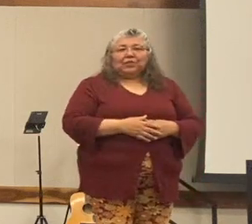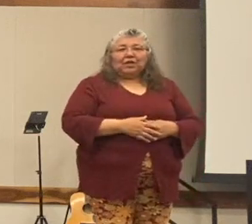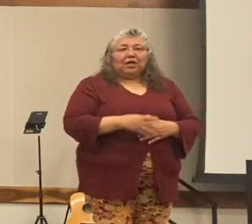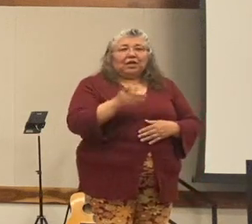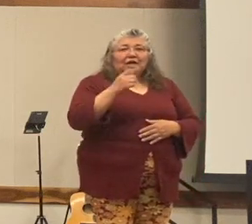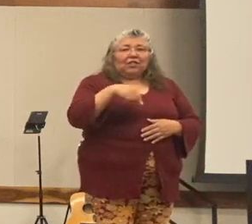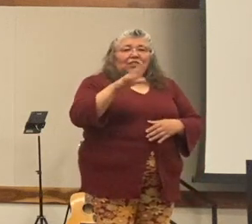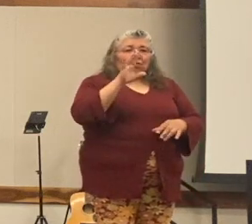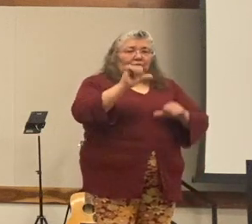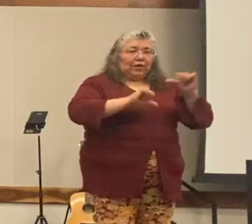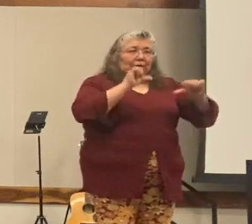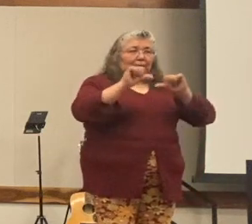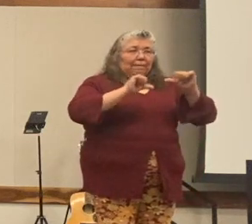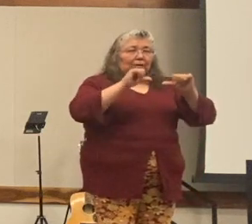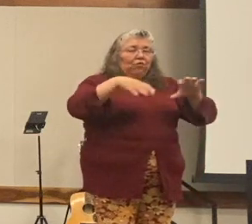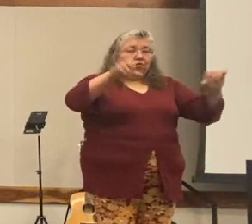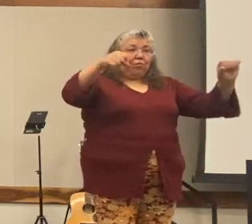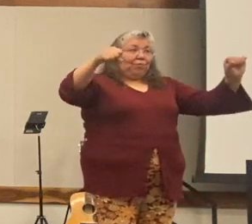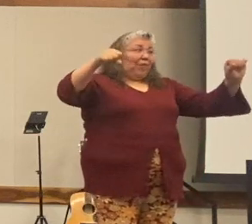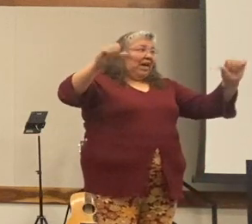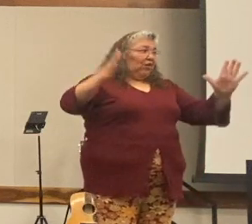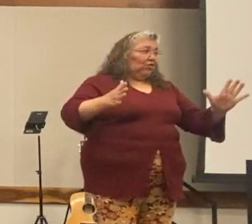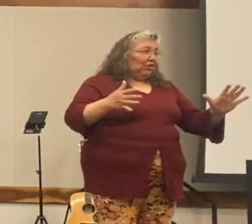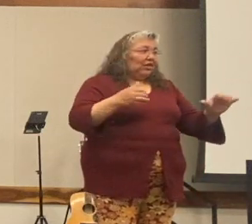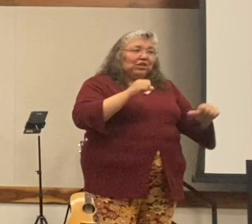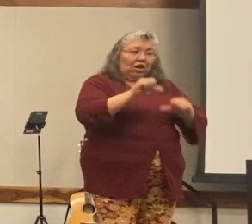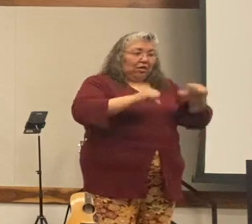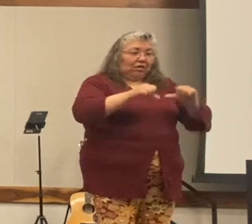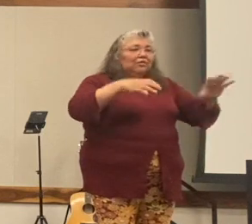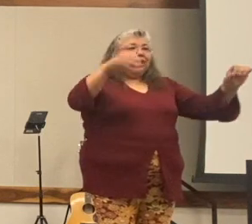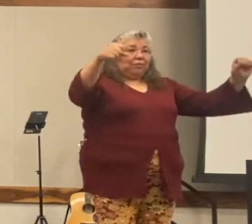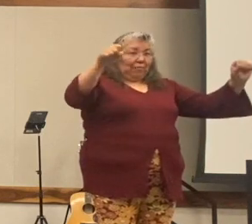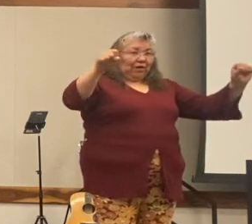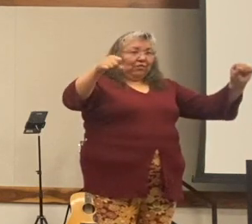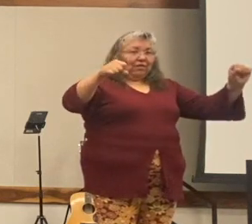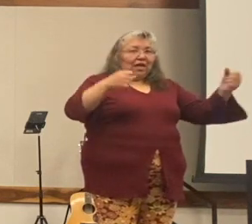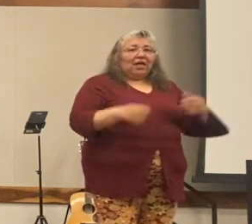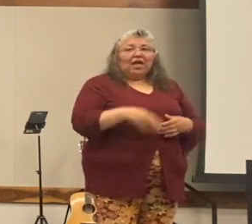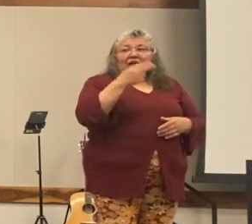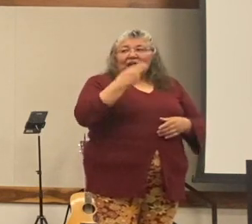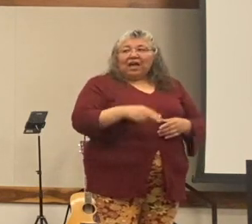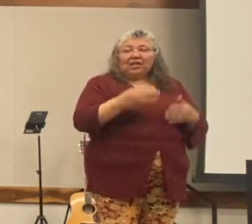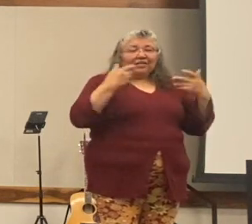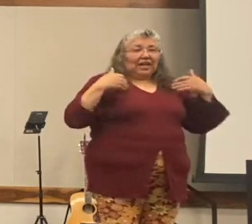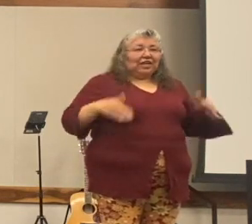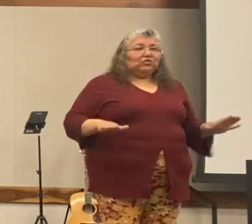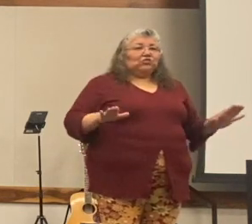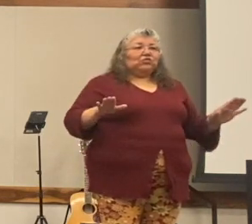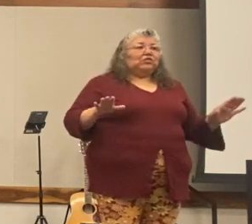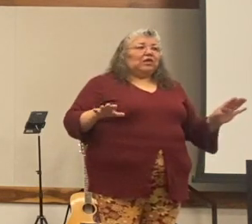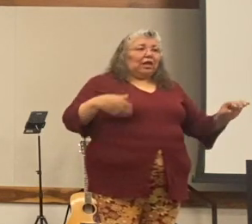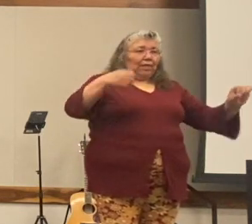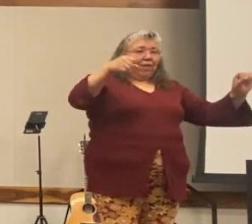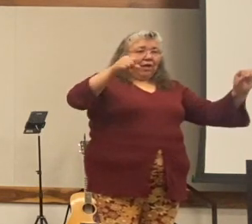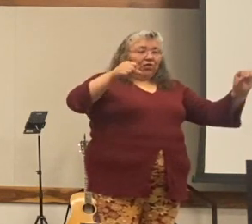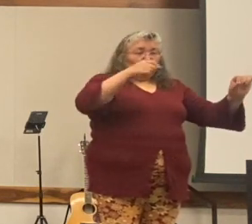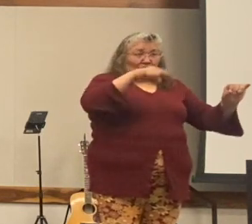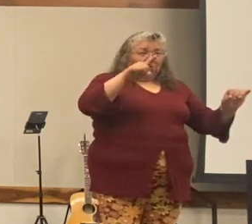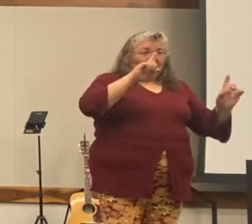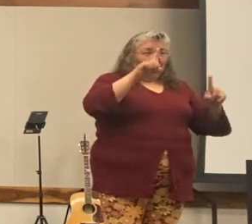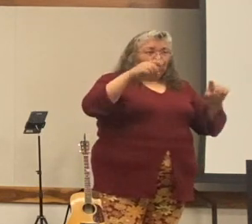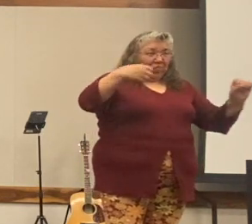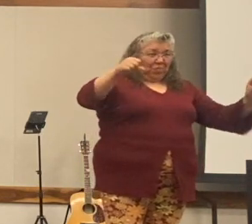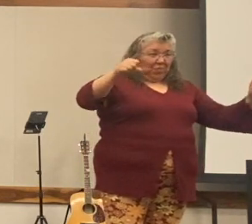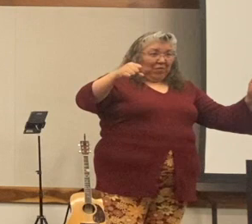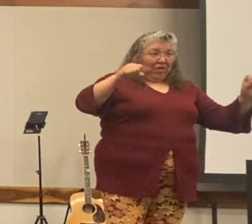were bikers. I'm talking Hell's Angel biker kind of bikers, right? You ever been to a